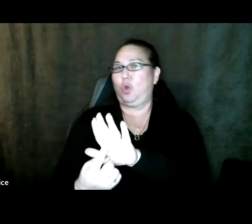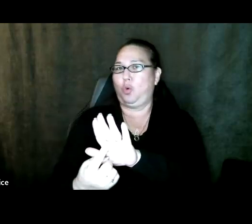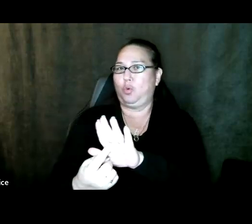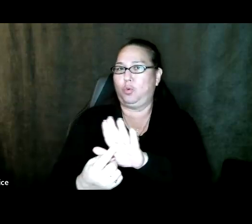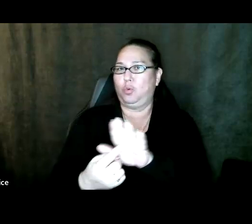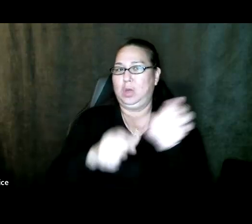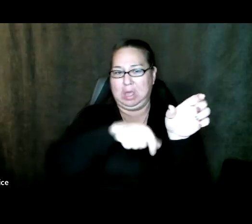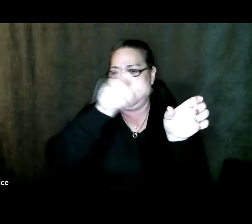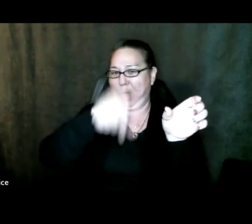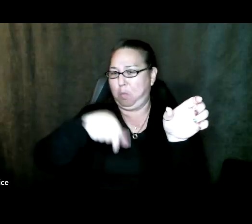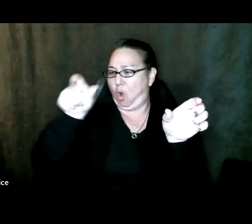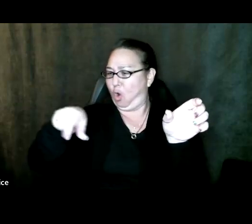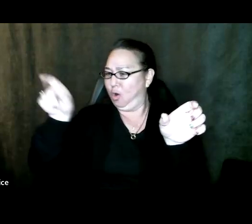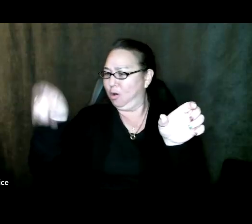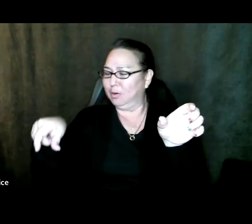when